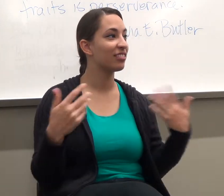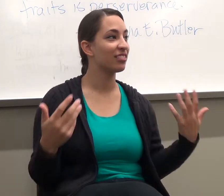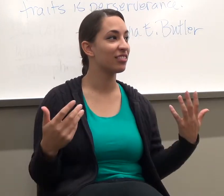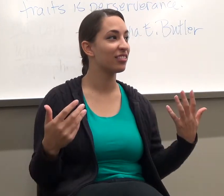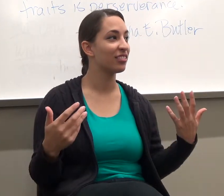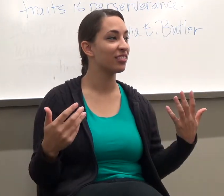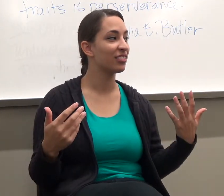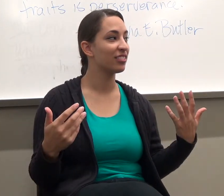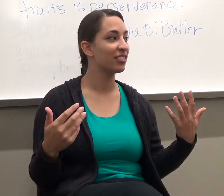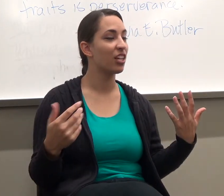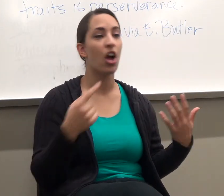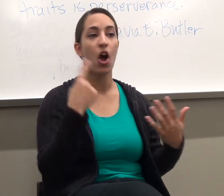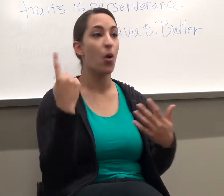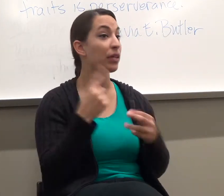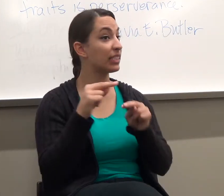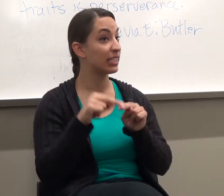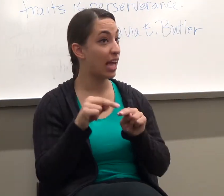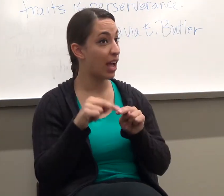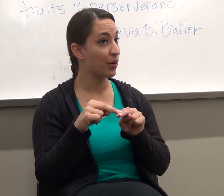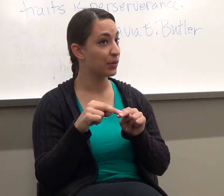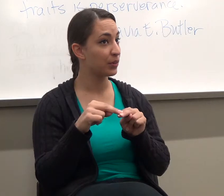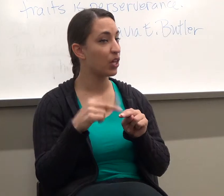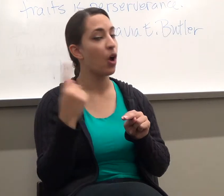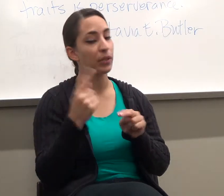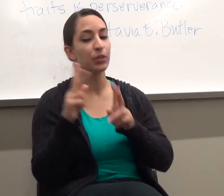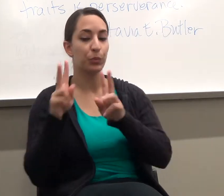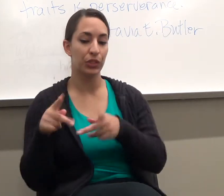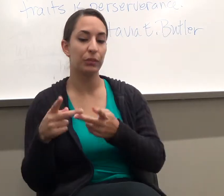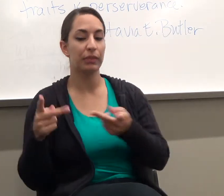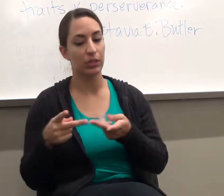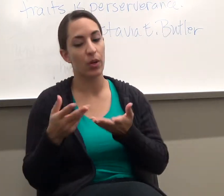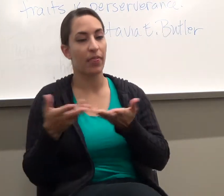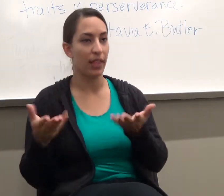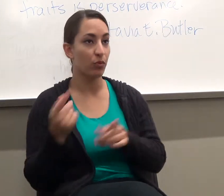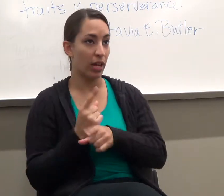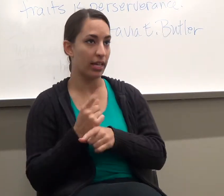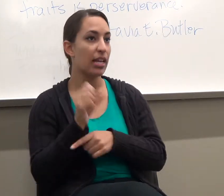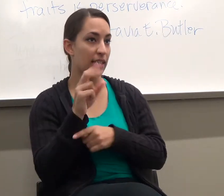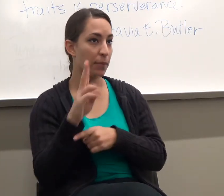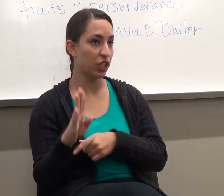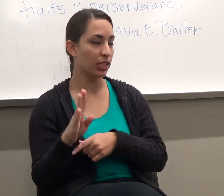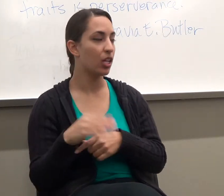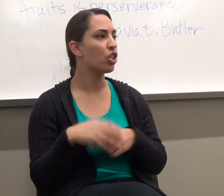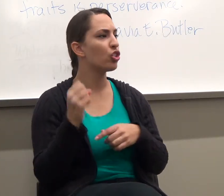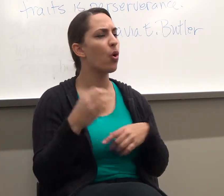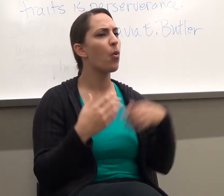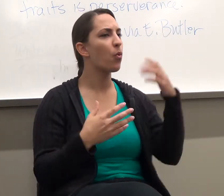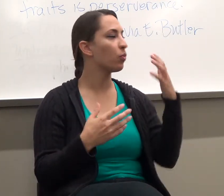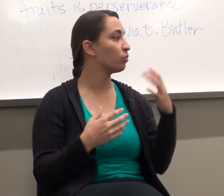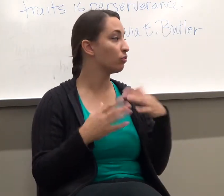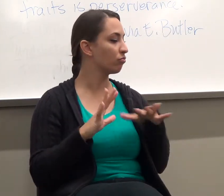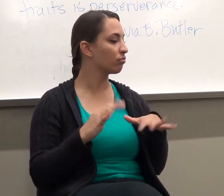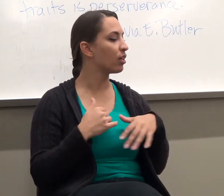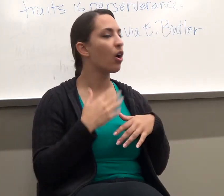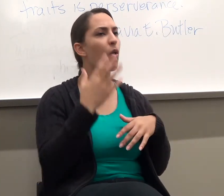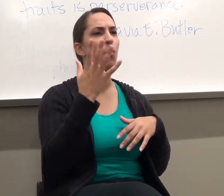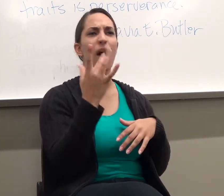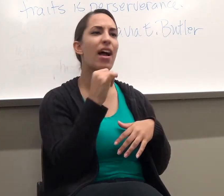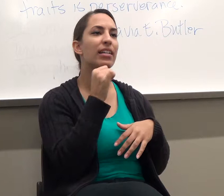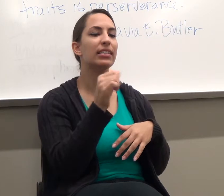is always a noun. It's always a person, place, or thing, right? So why isn't MPC the